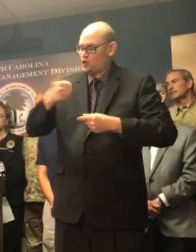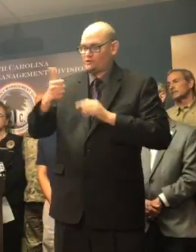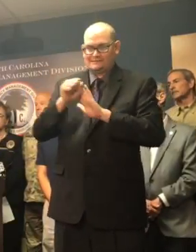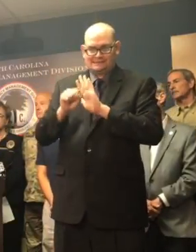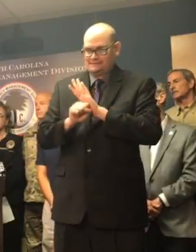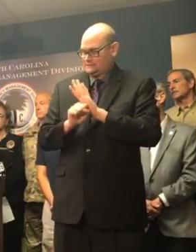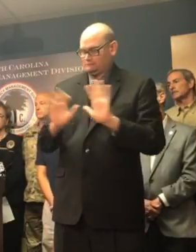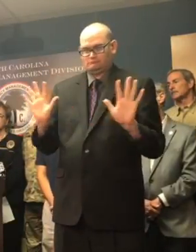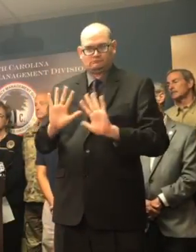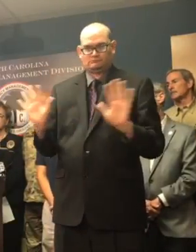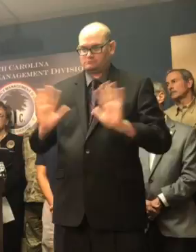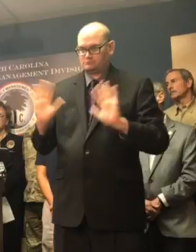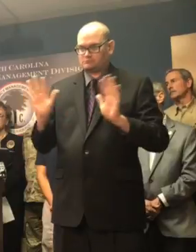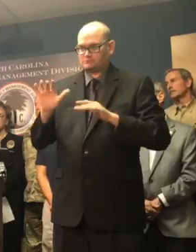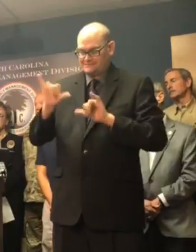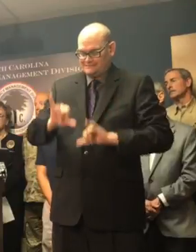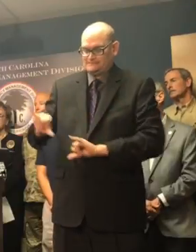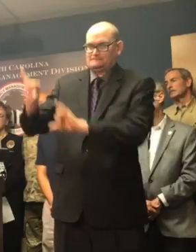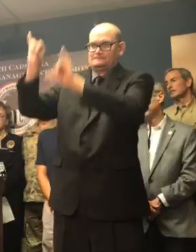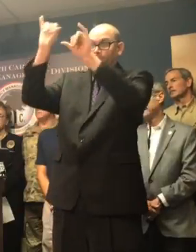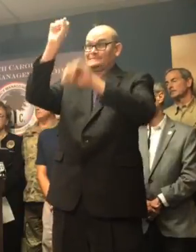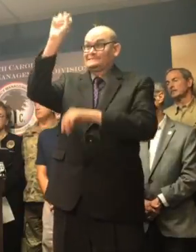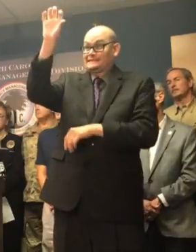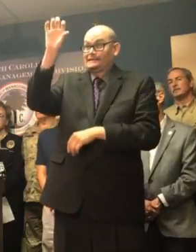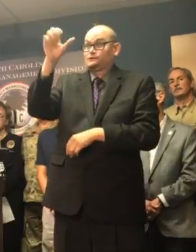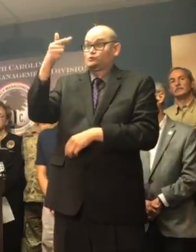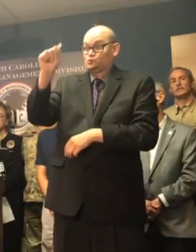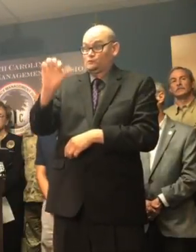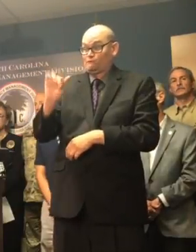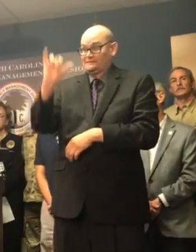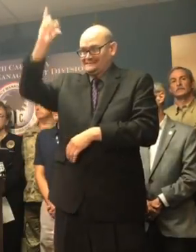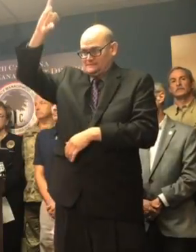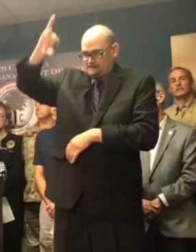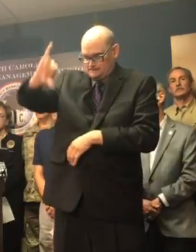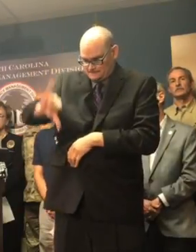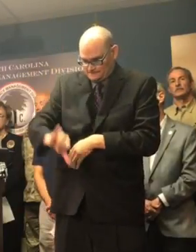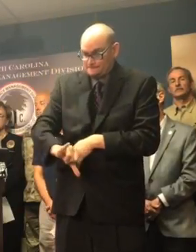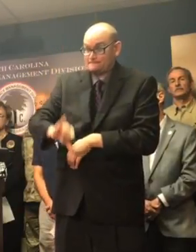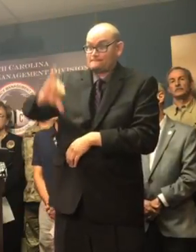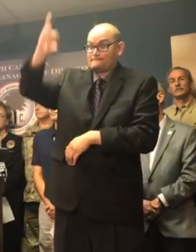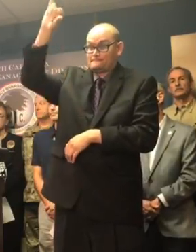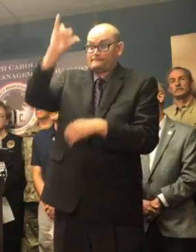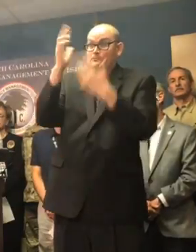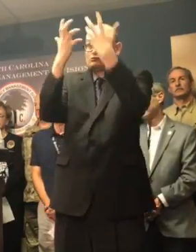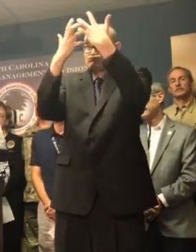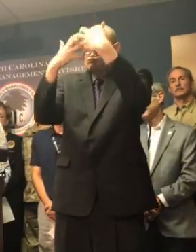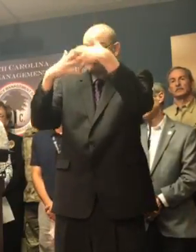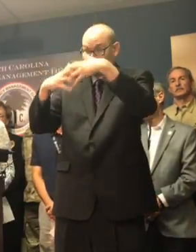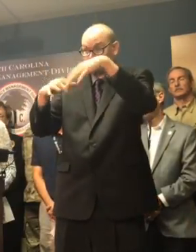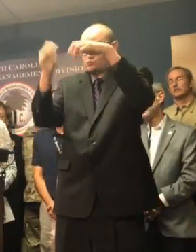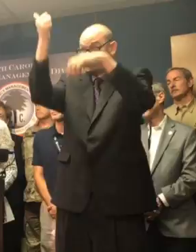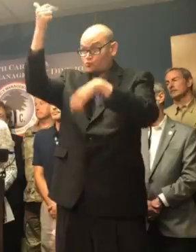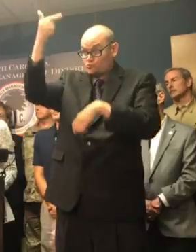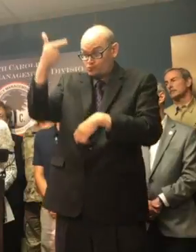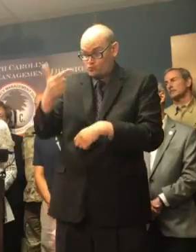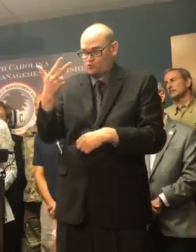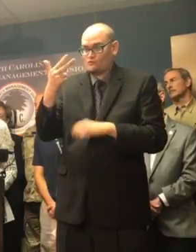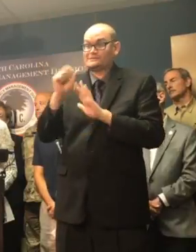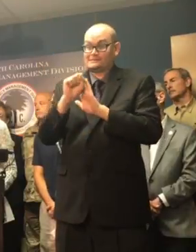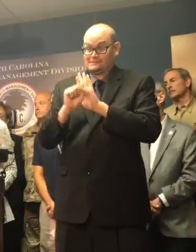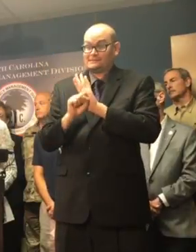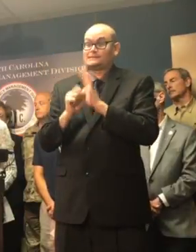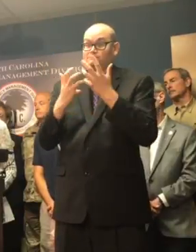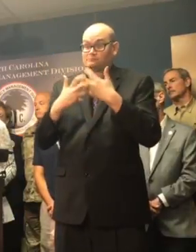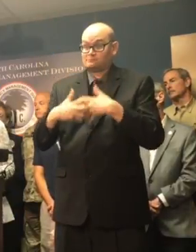Those state-to-state calls have been great. Personally, we've gotten calls from Governor Hogan, Governor Abbott, Governor McCrory